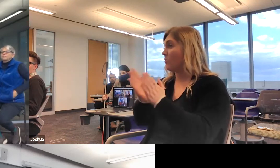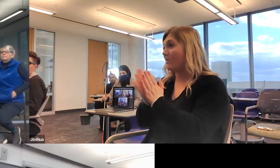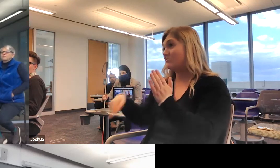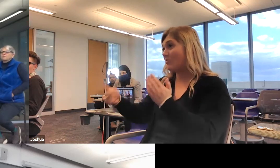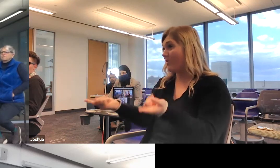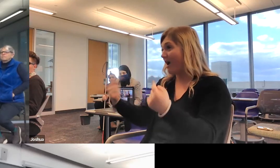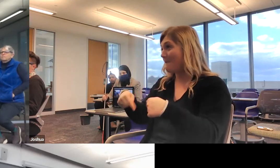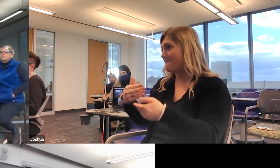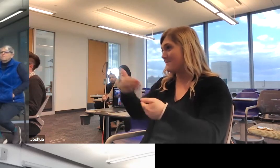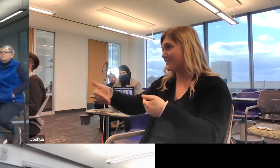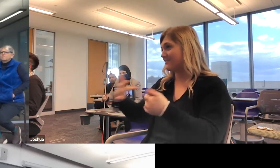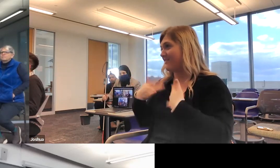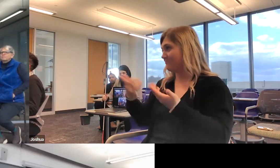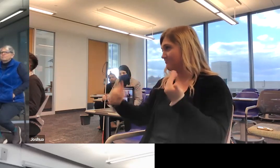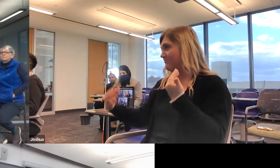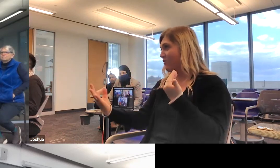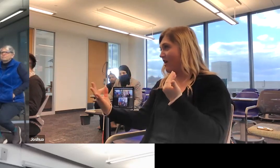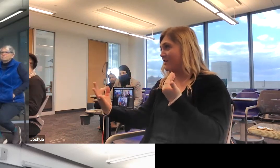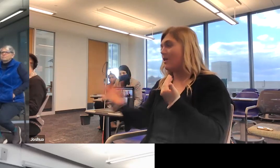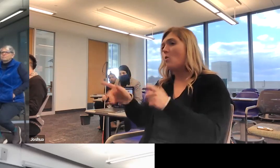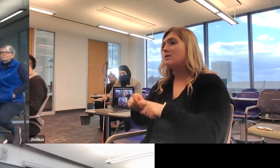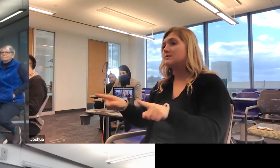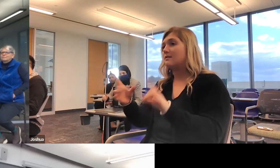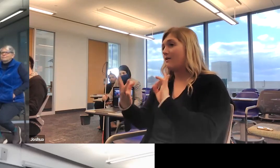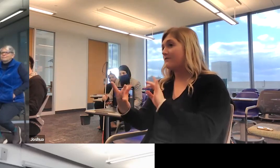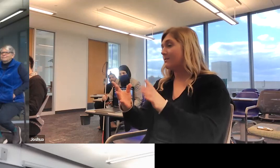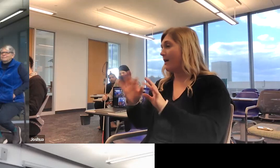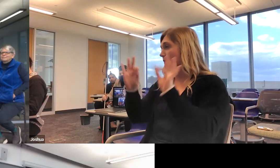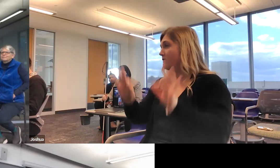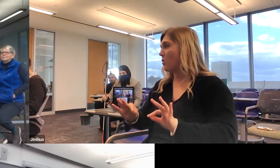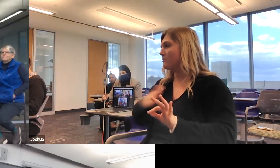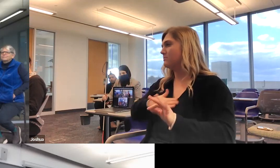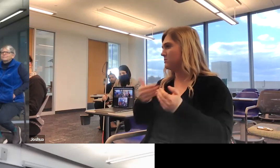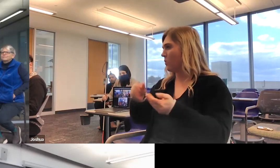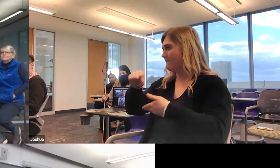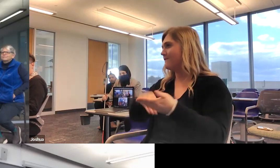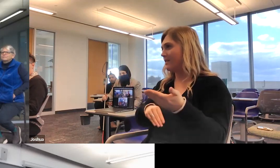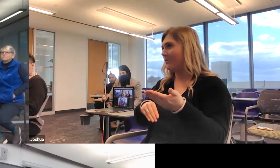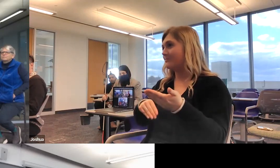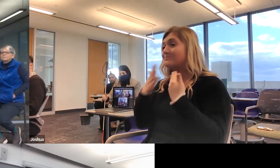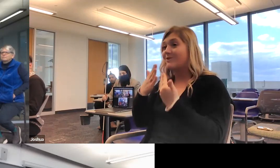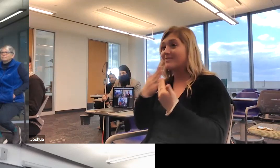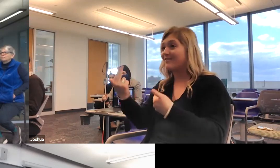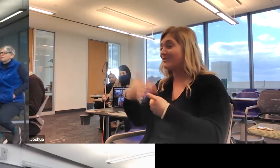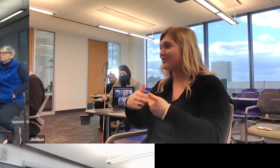us in the next event. I will also be sending out the feedback forms via email. Please fill it out. And